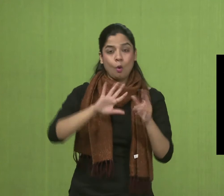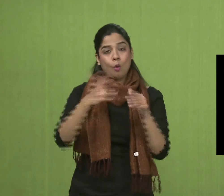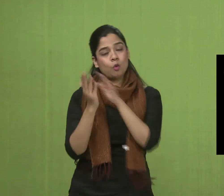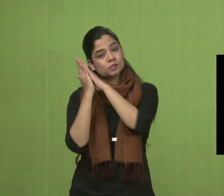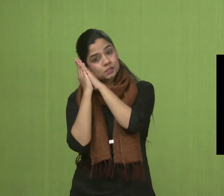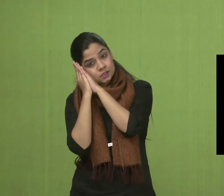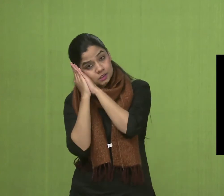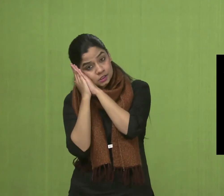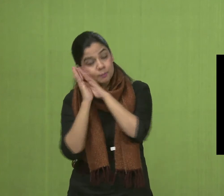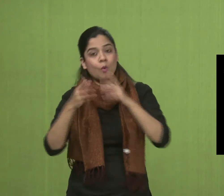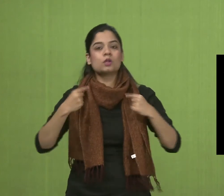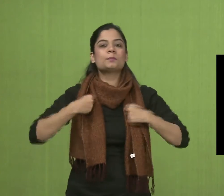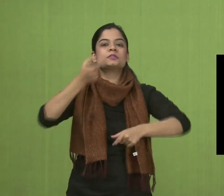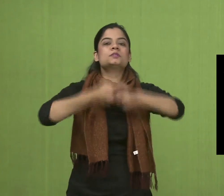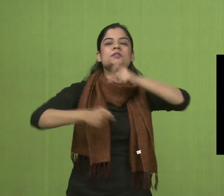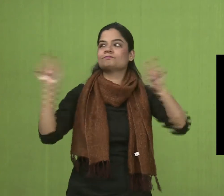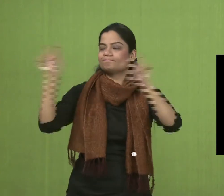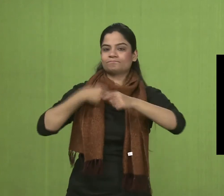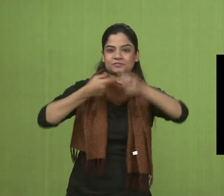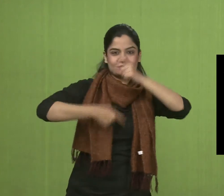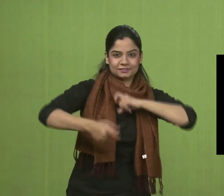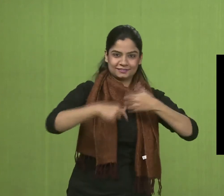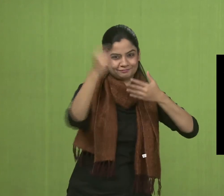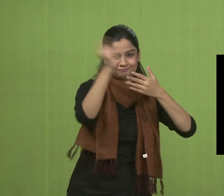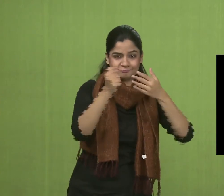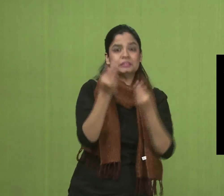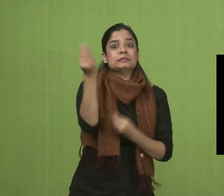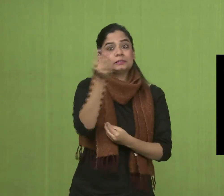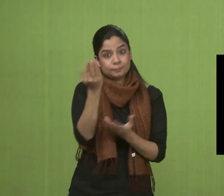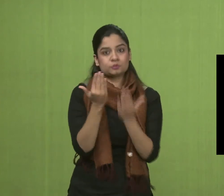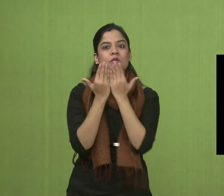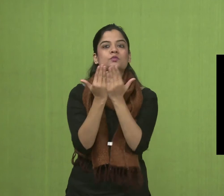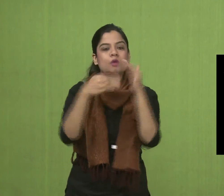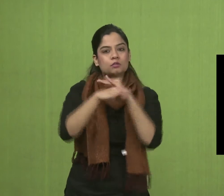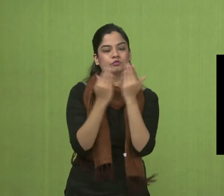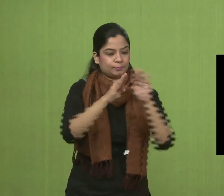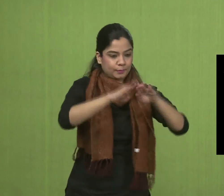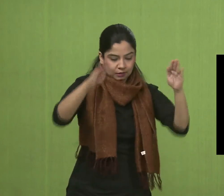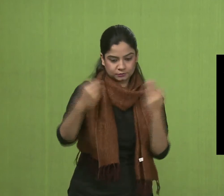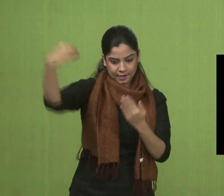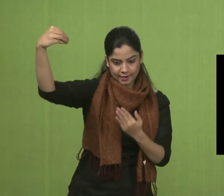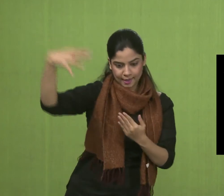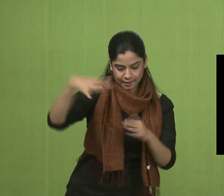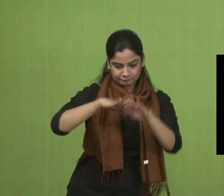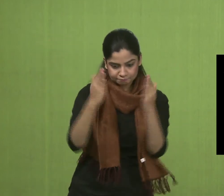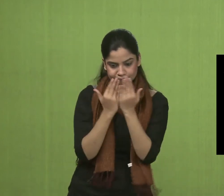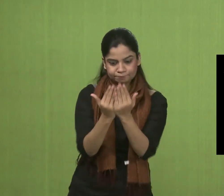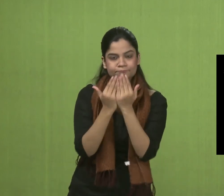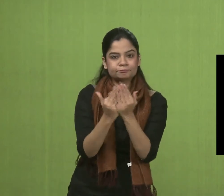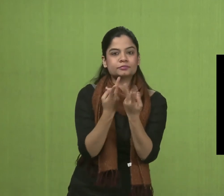or even use it for changing clothes, dressing up, etc. You can even have a small study table inside the bedroom which can